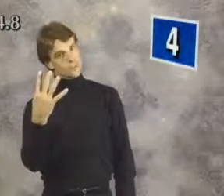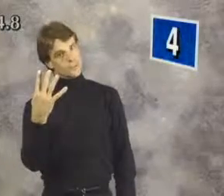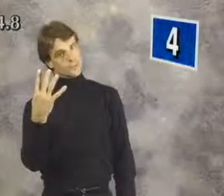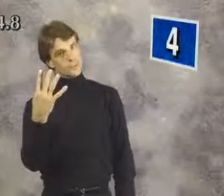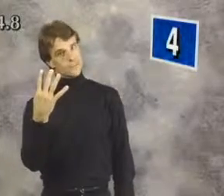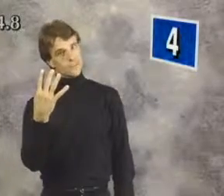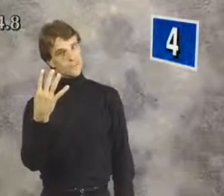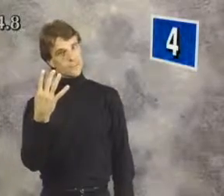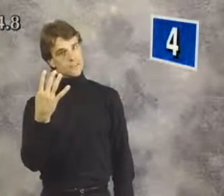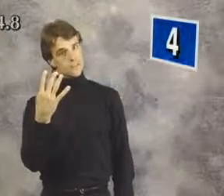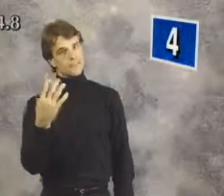4,